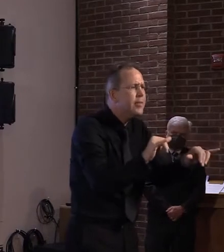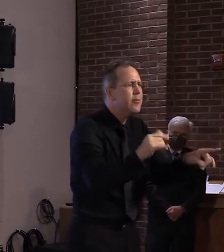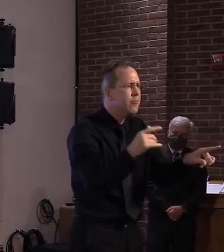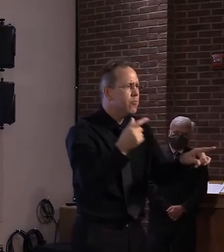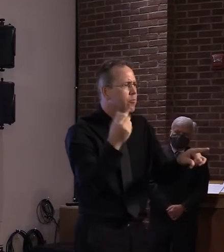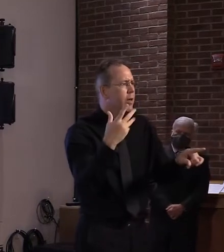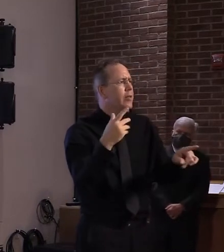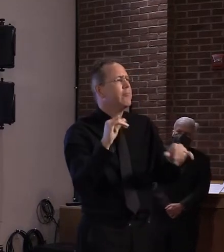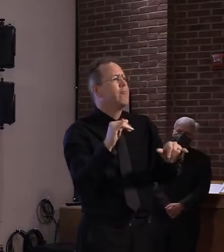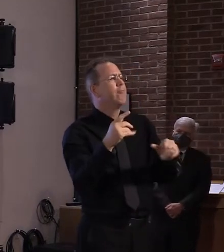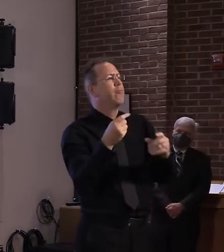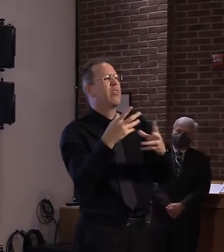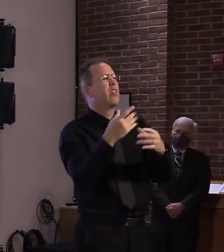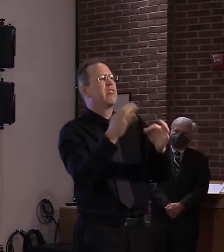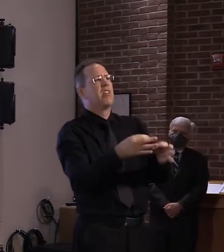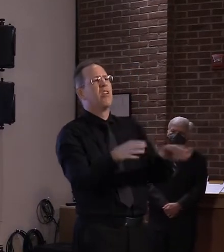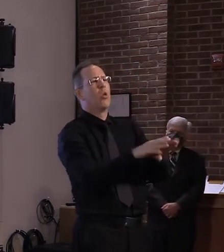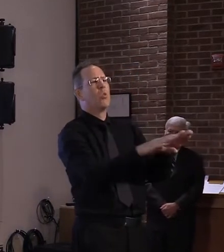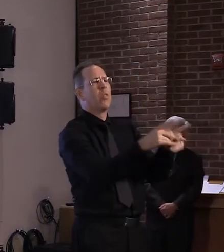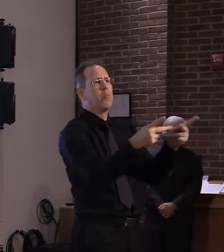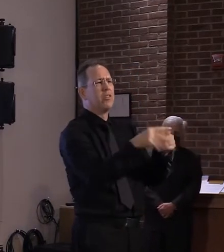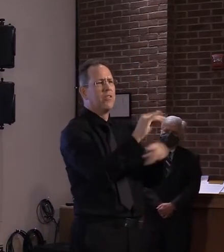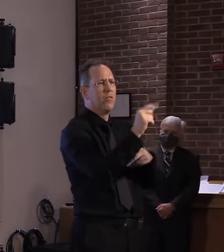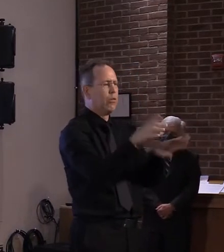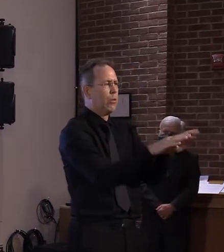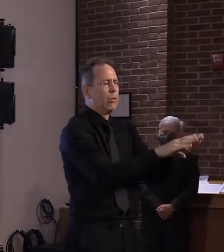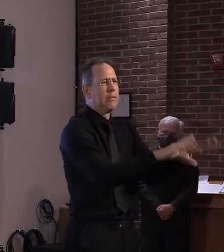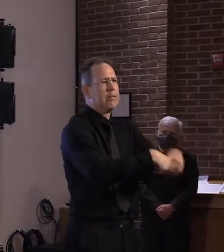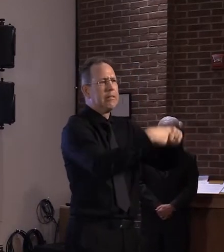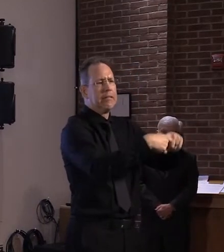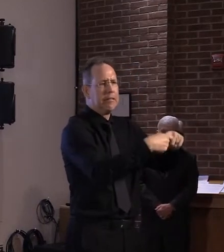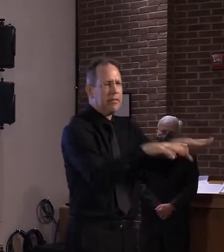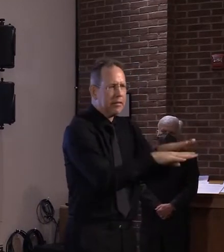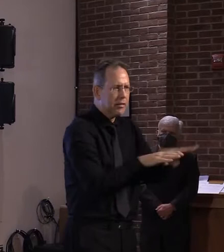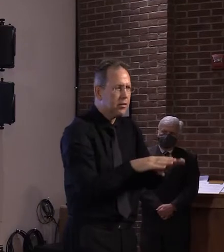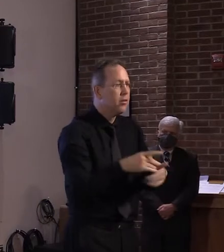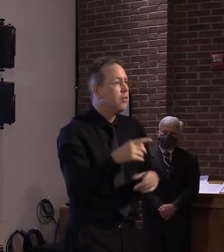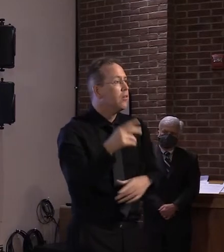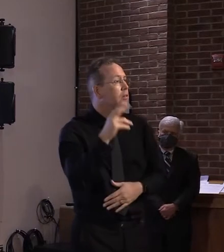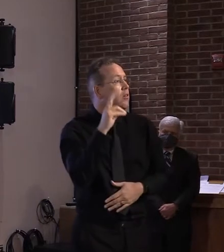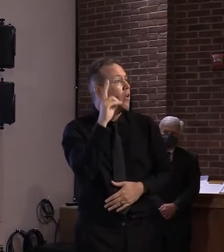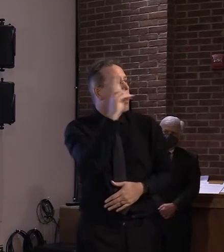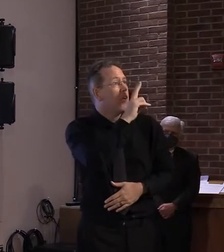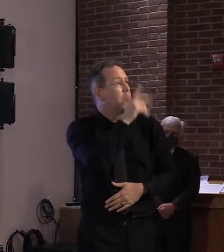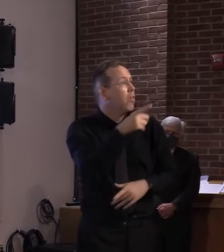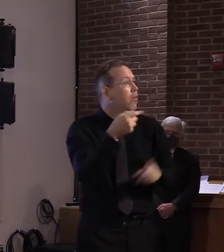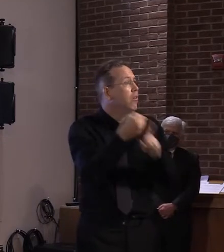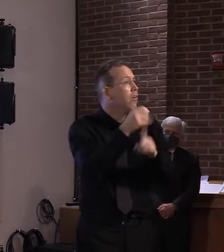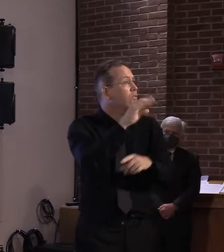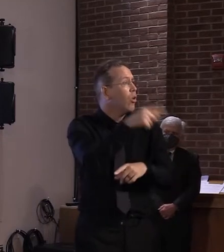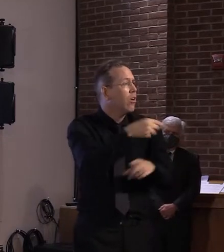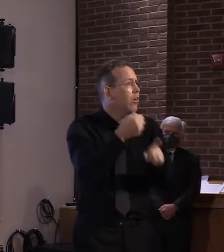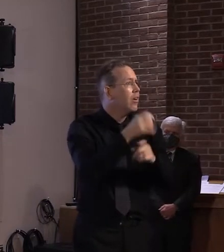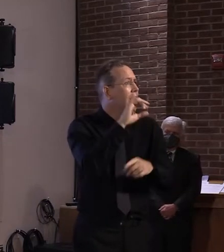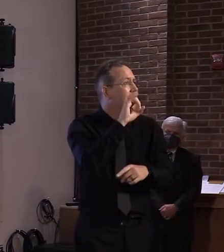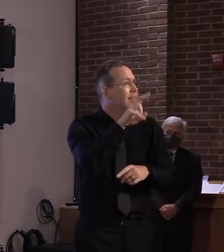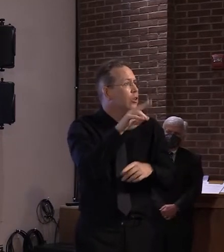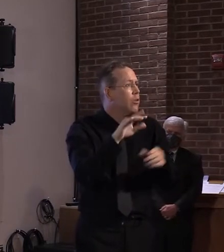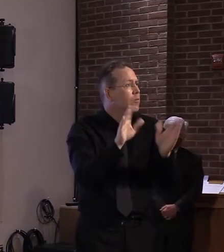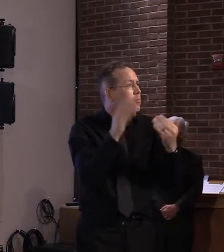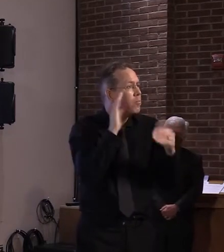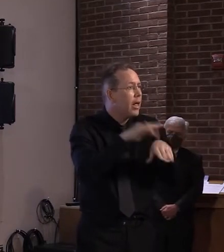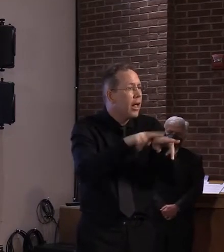closed. And hospital and ICU capacity has been stressed in Mississippi, Houston,